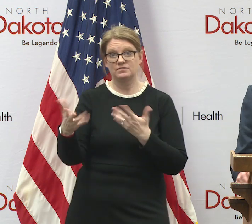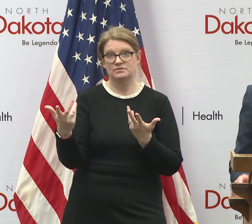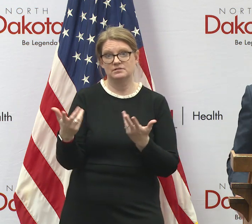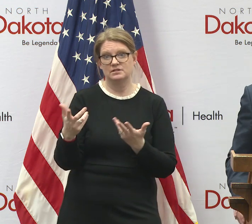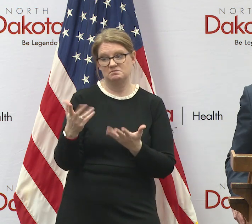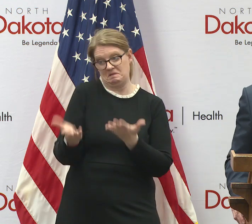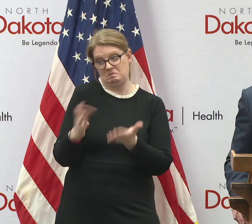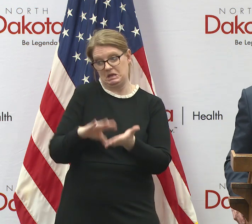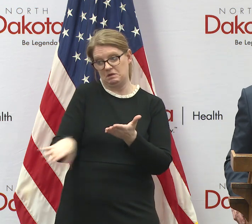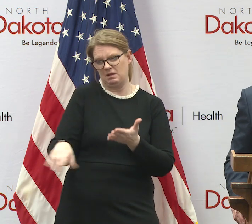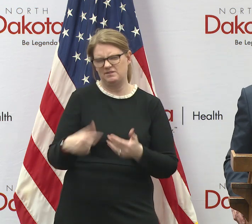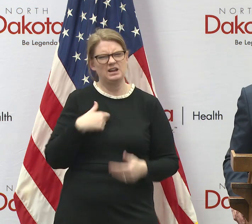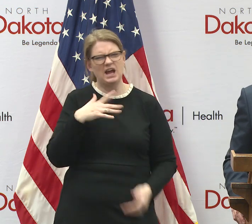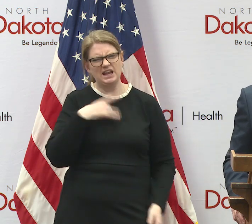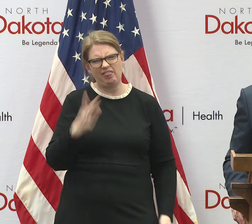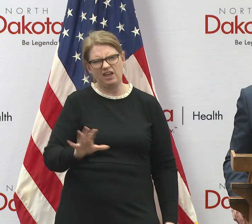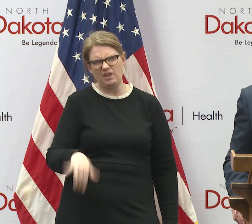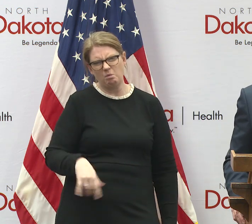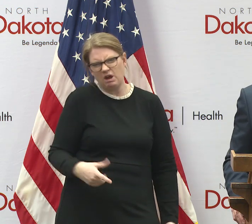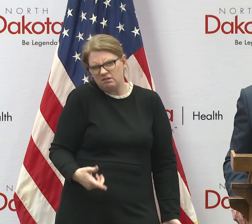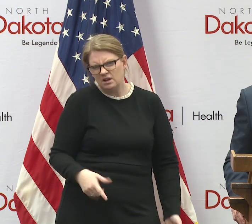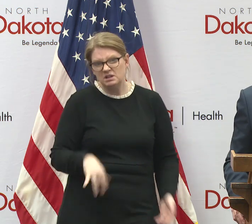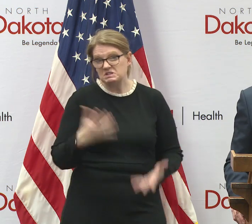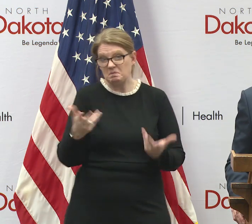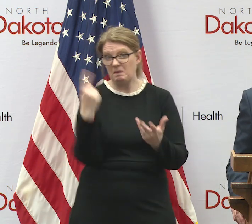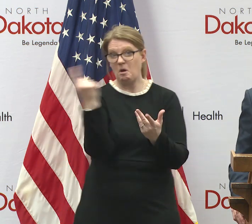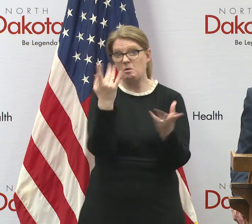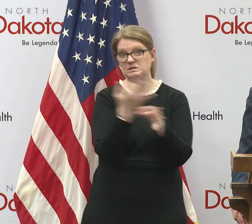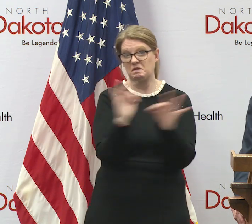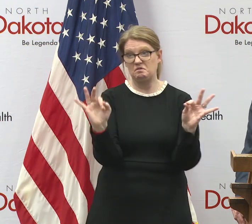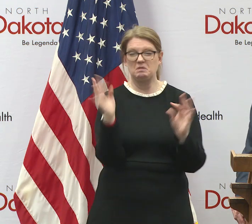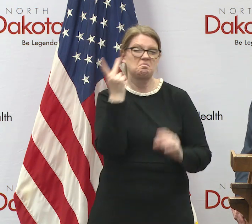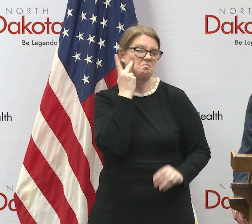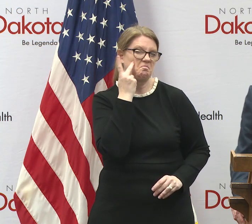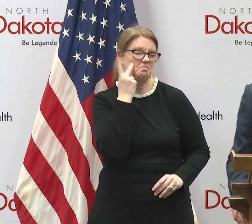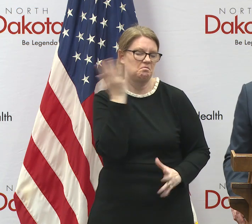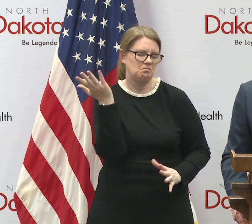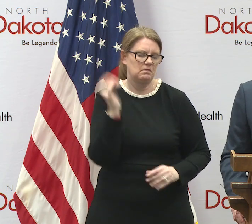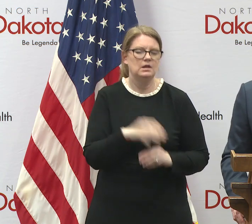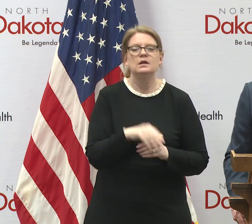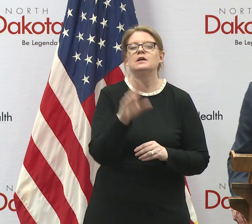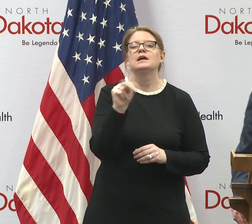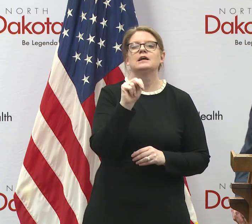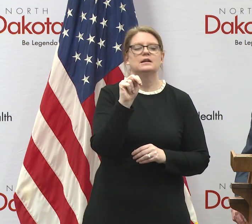one. Anyway, so for more information,